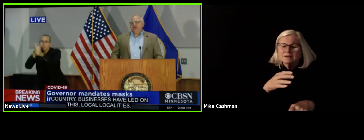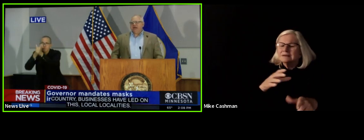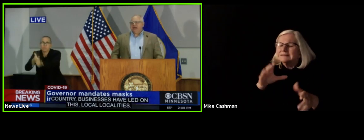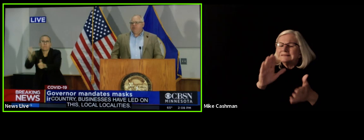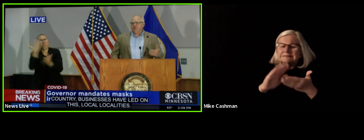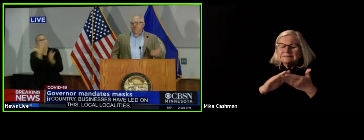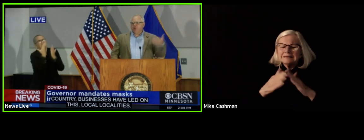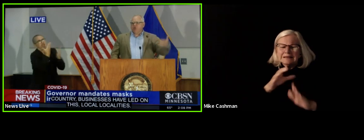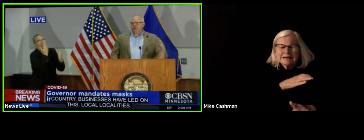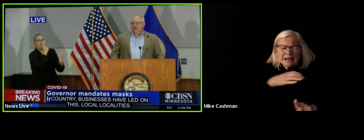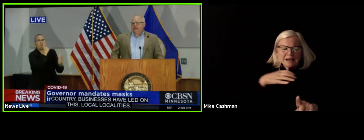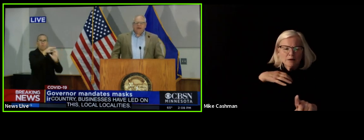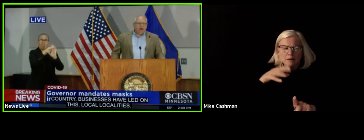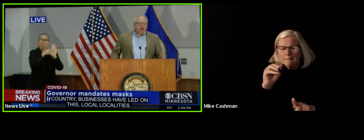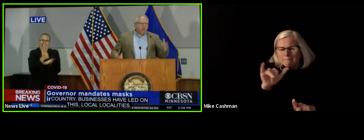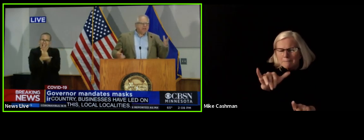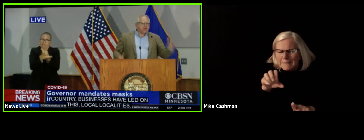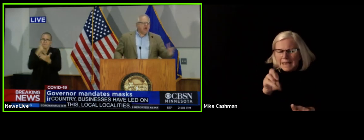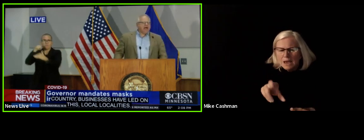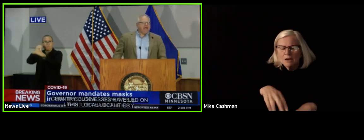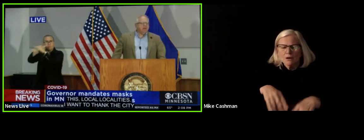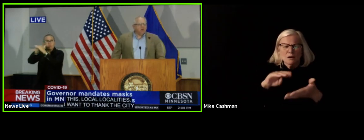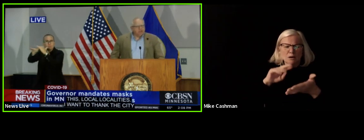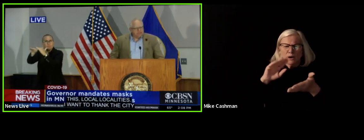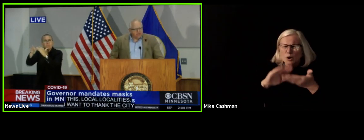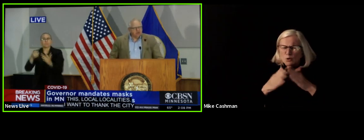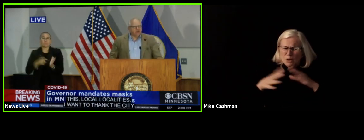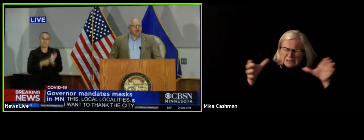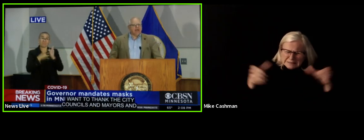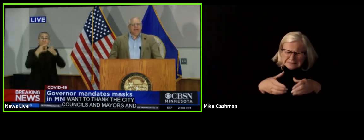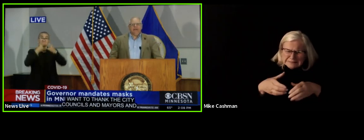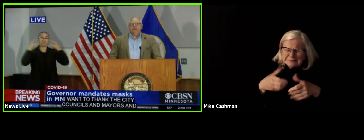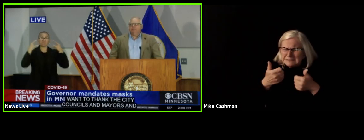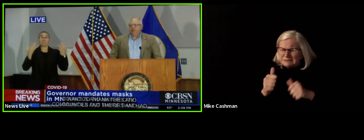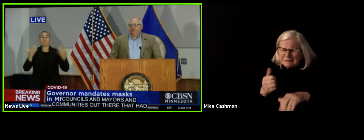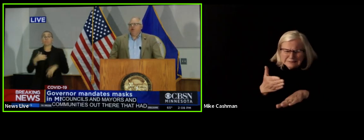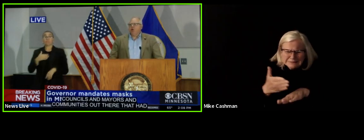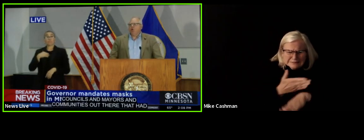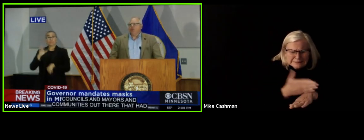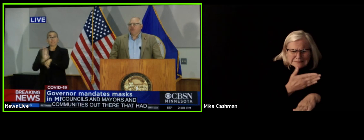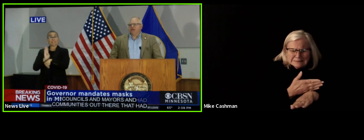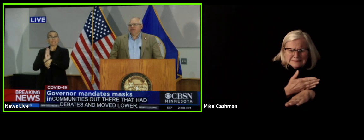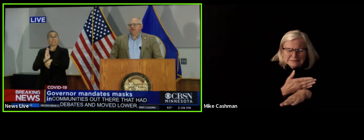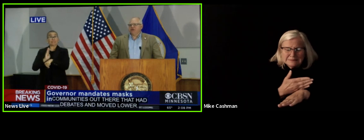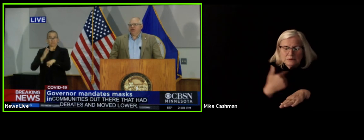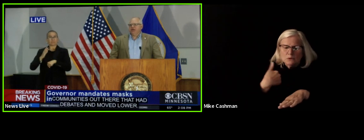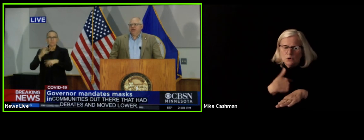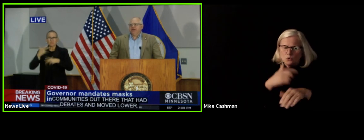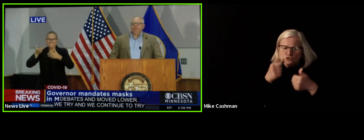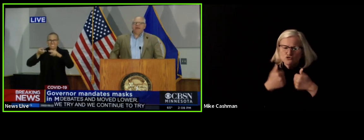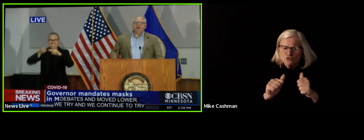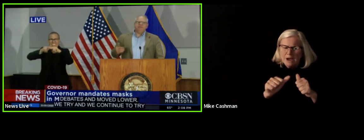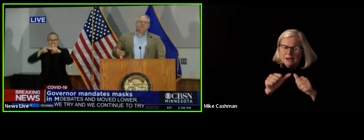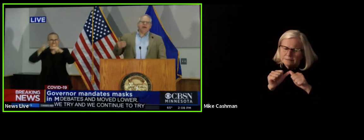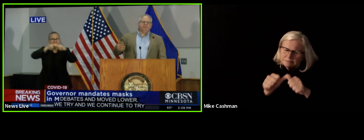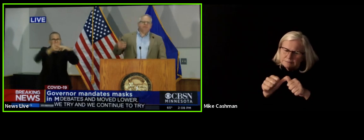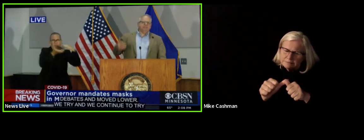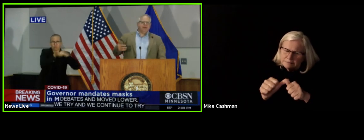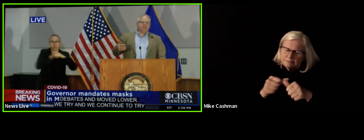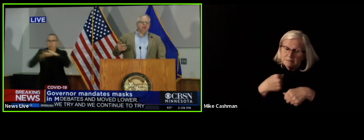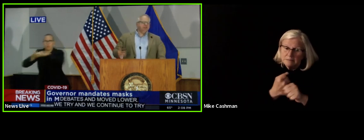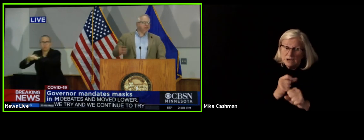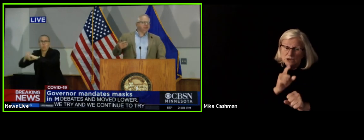debates and moved forward. We try and will continue to try to build the coalition necessary to make these types